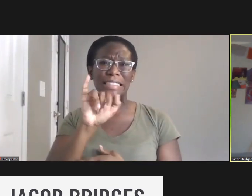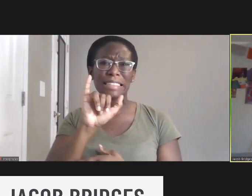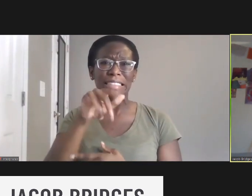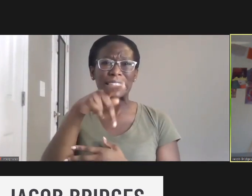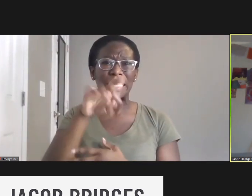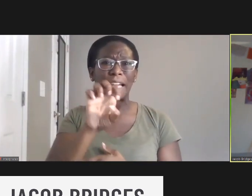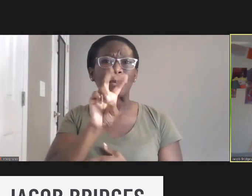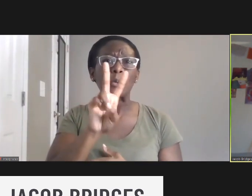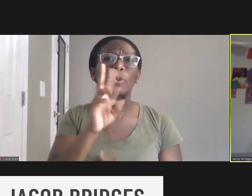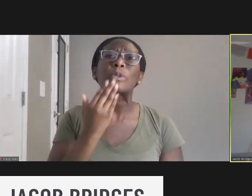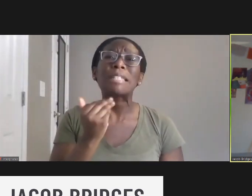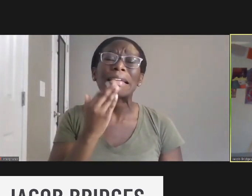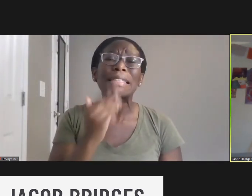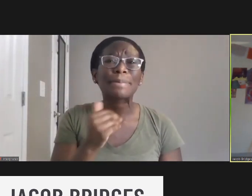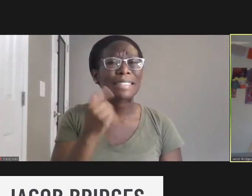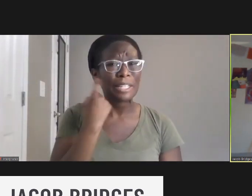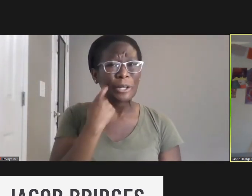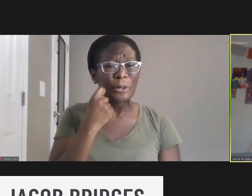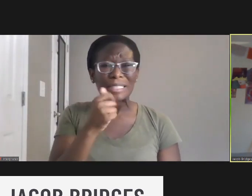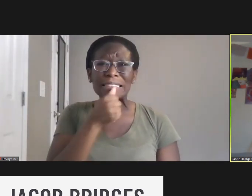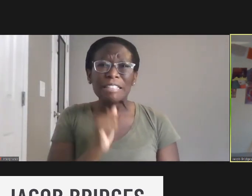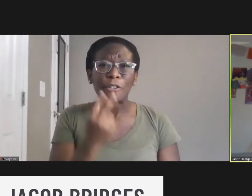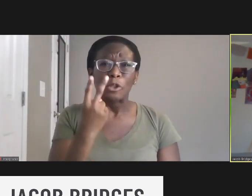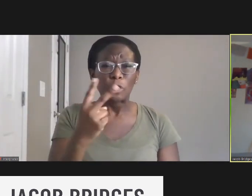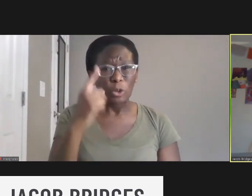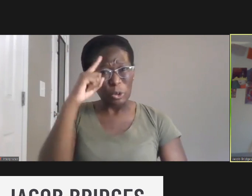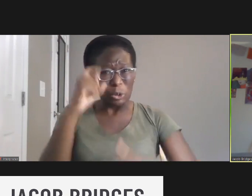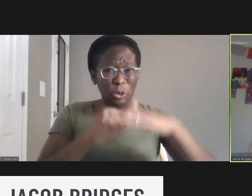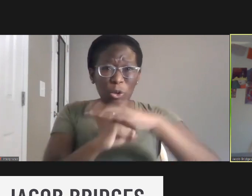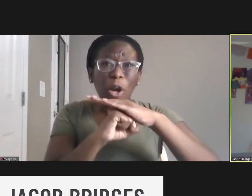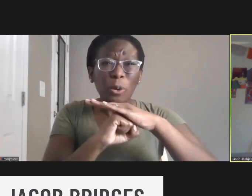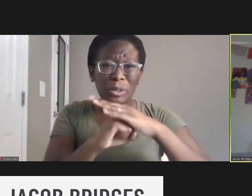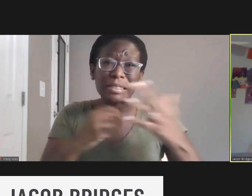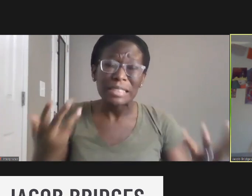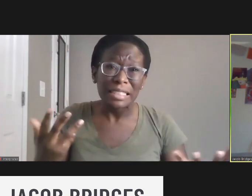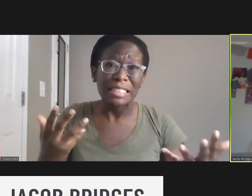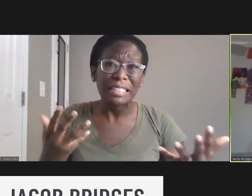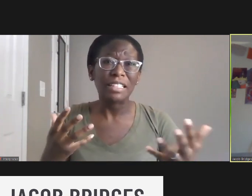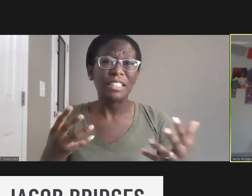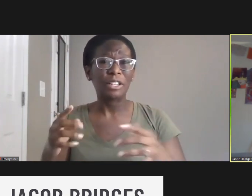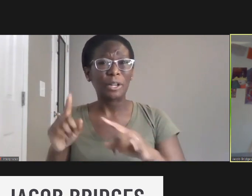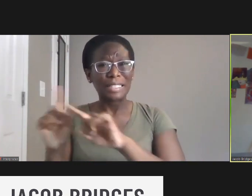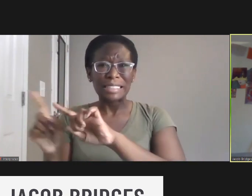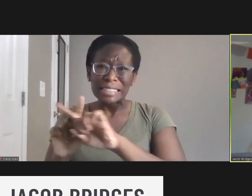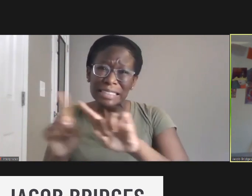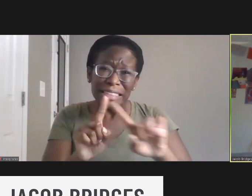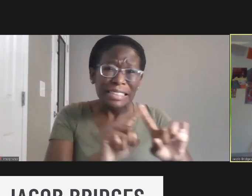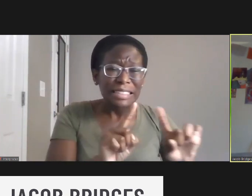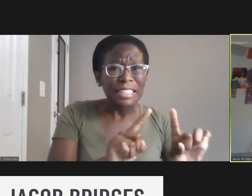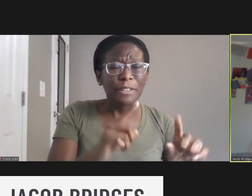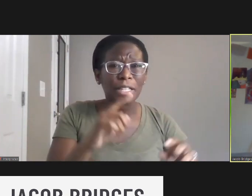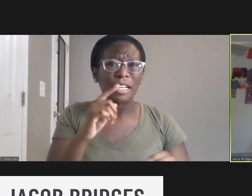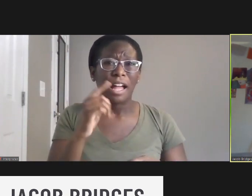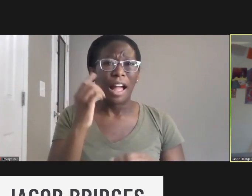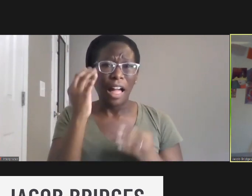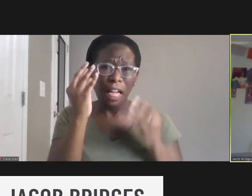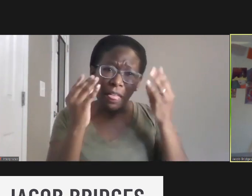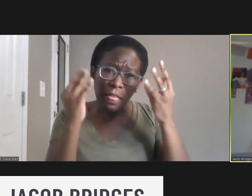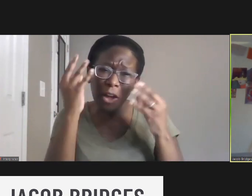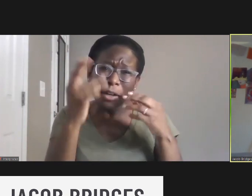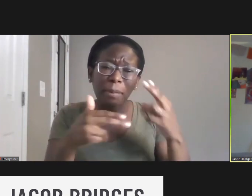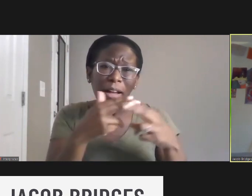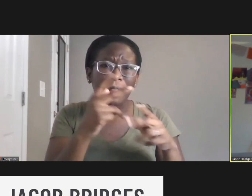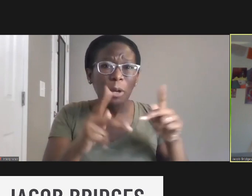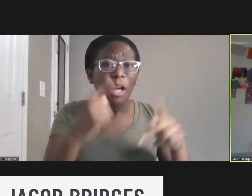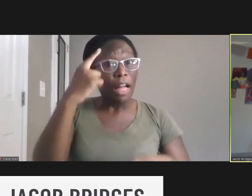strokes. I thought about the early days of my mom teaching special education classes when I was young, and I would